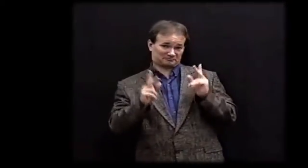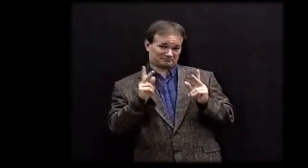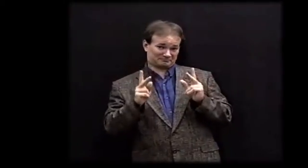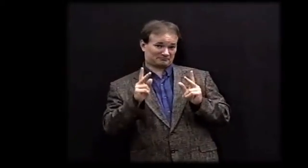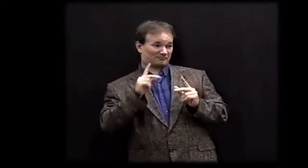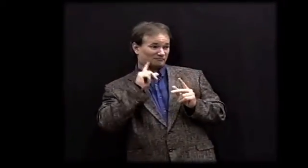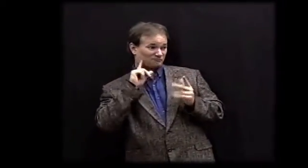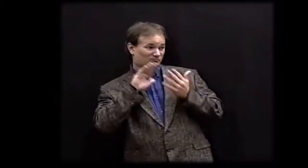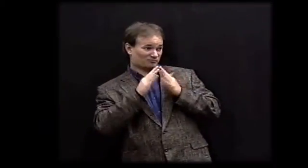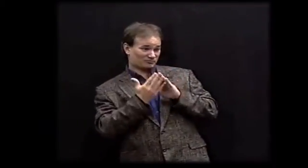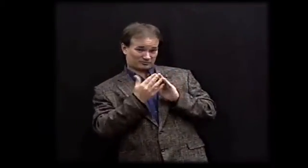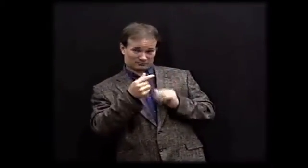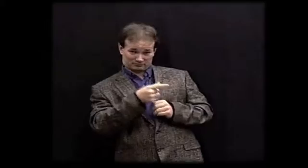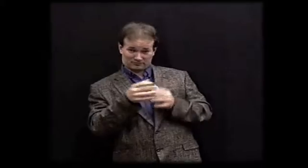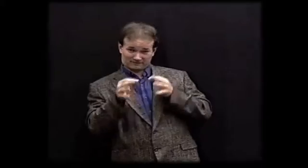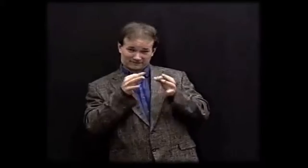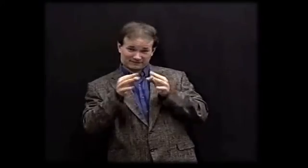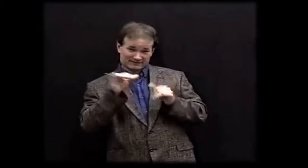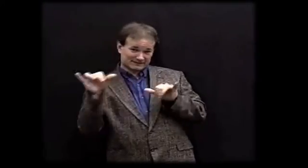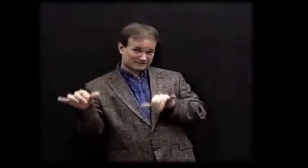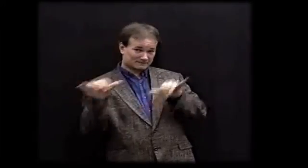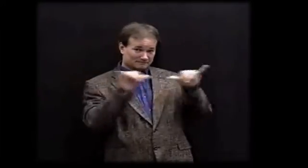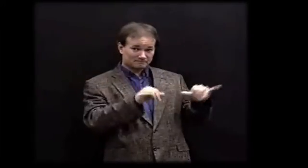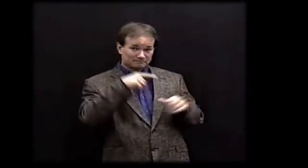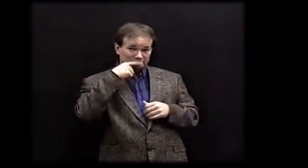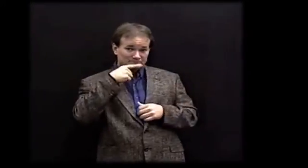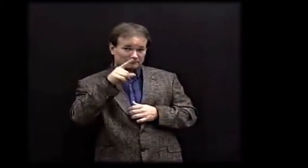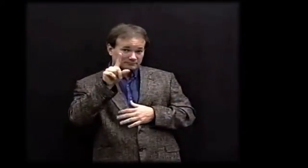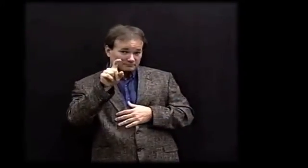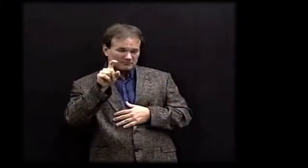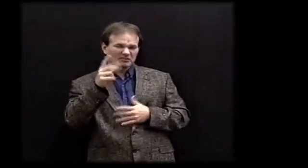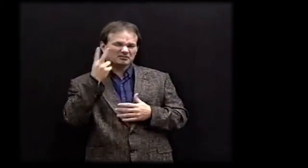Now, we'll compare that to how people in the deaf community define bilingualism.